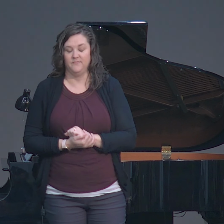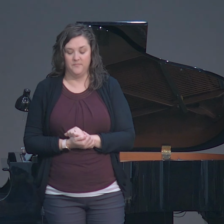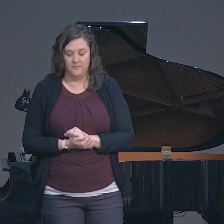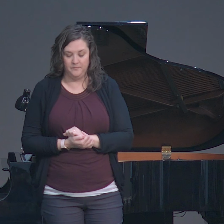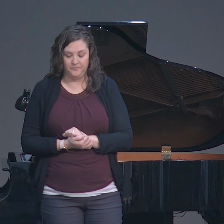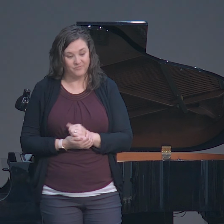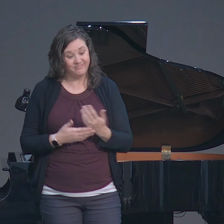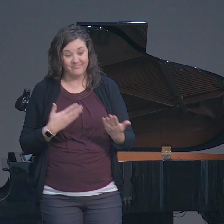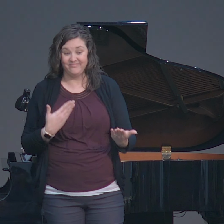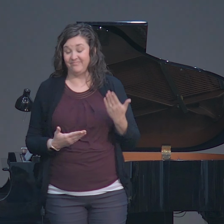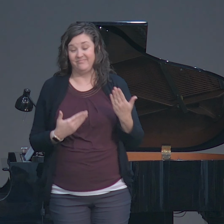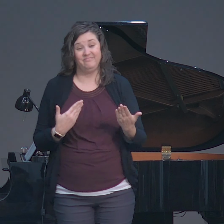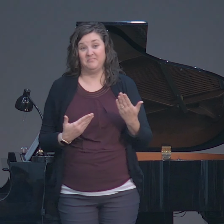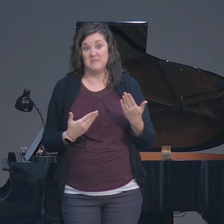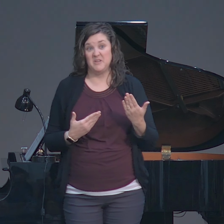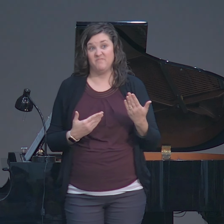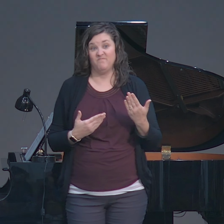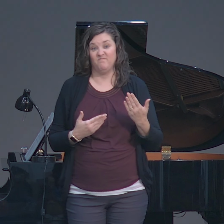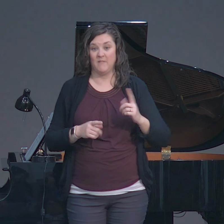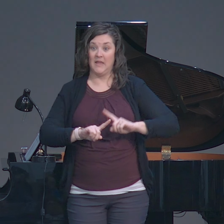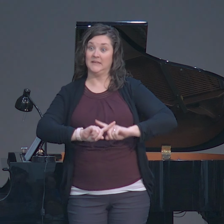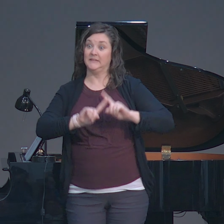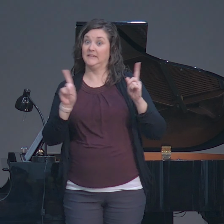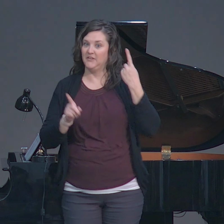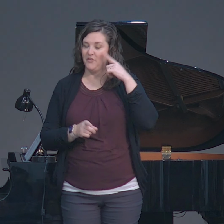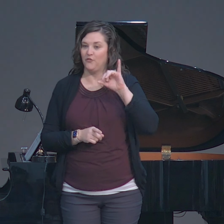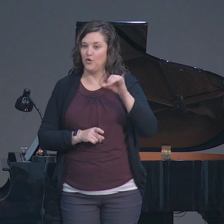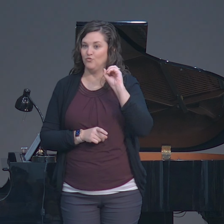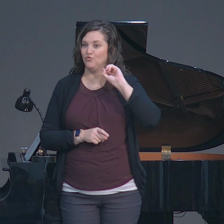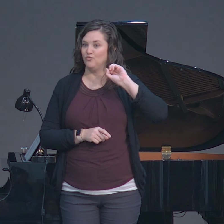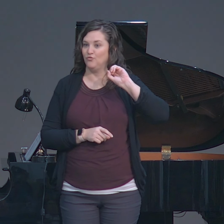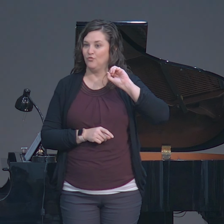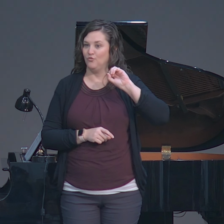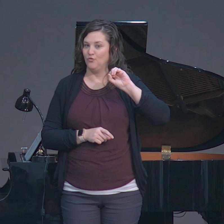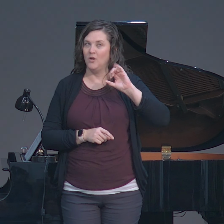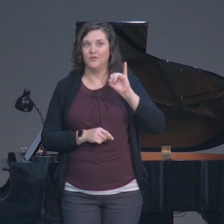It was probably a lot different for John and his disciples.